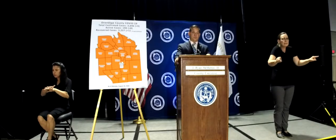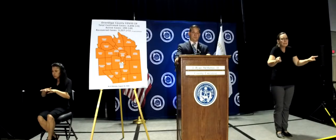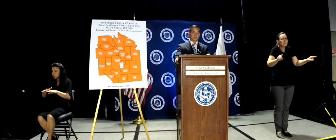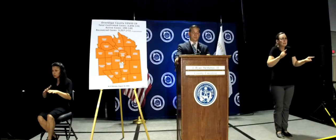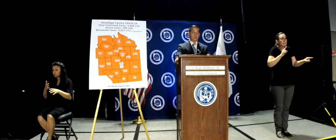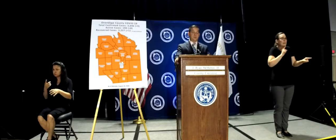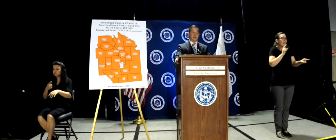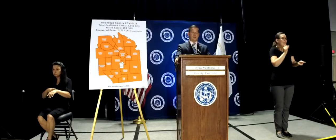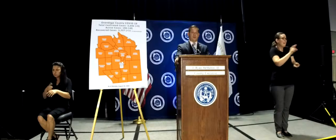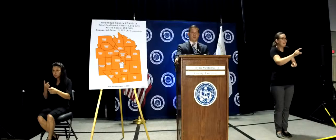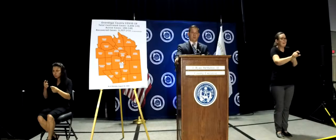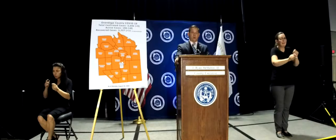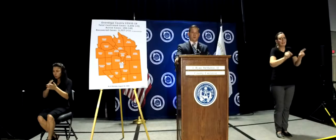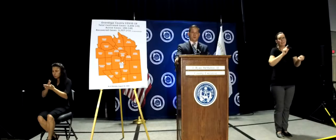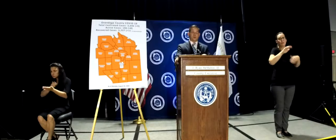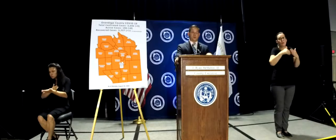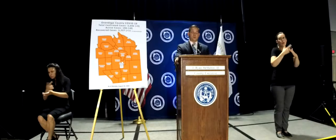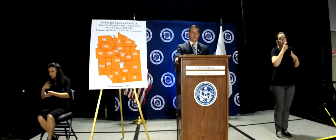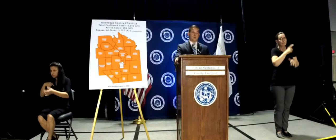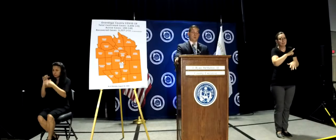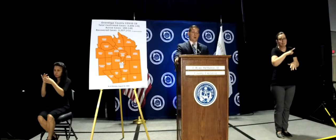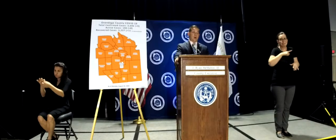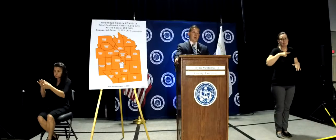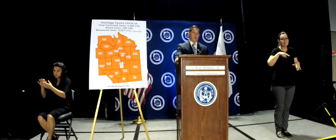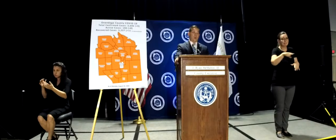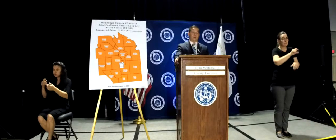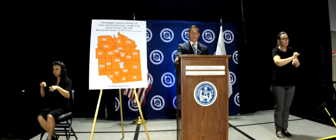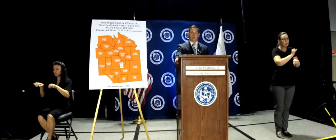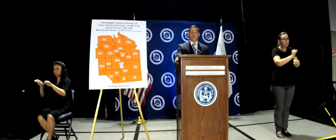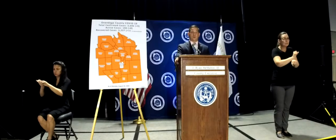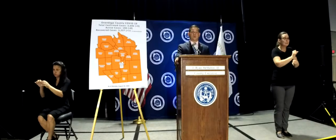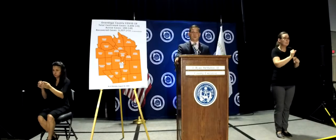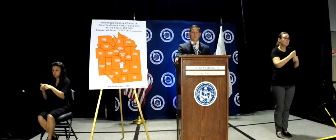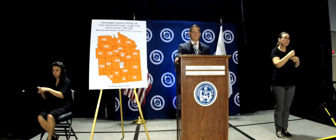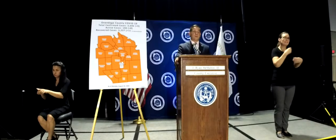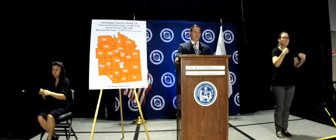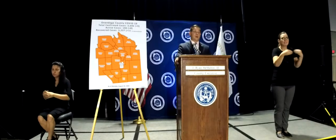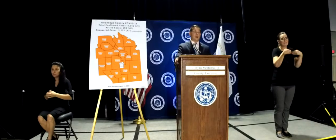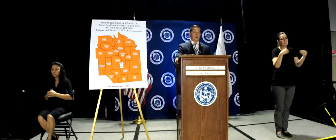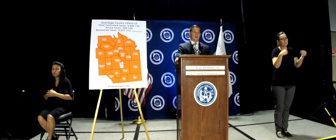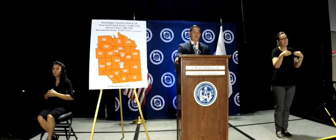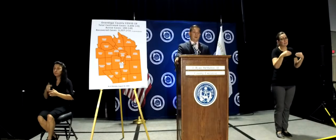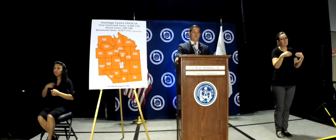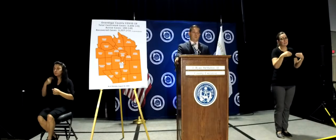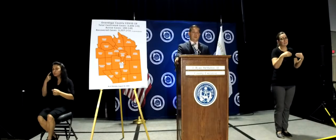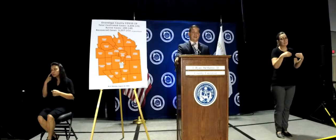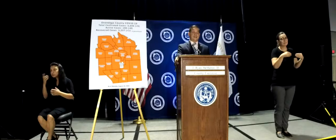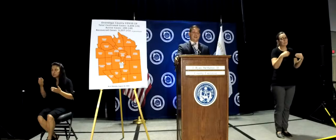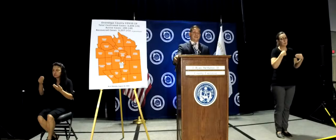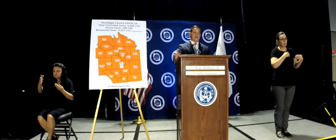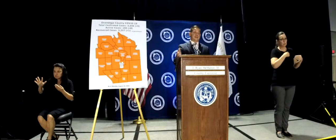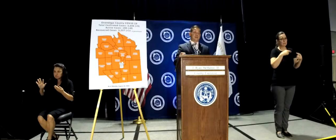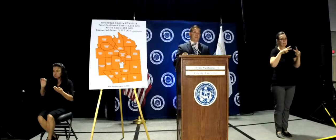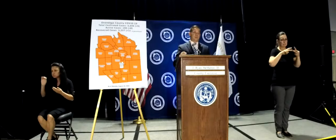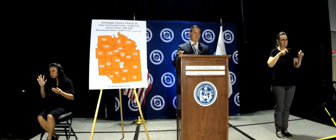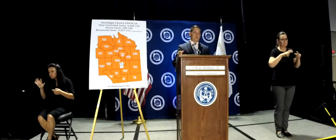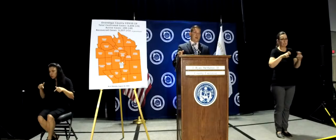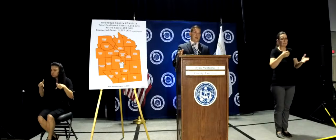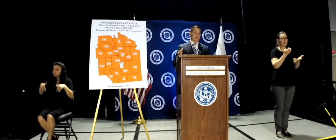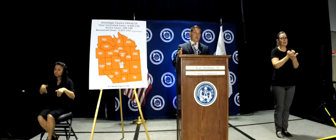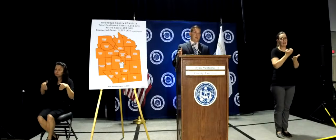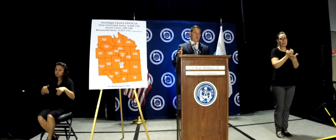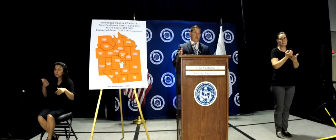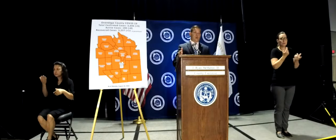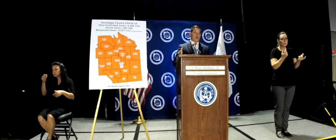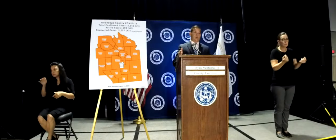data. Then if we have to make more decisions, we're going to make more decisions then. And if we get sales tax numbers in